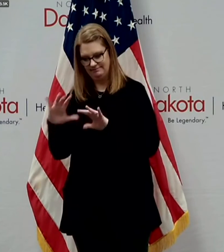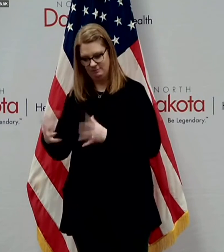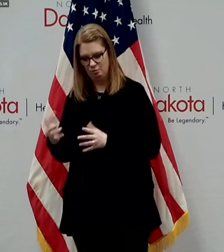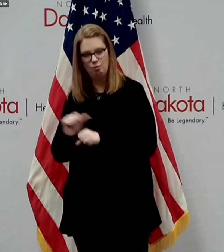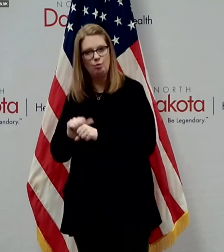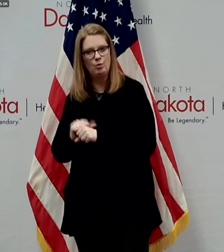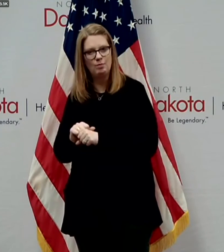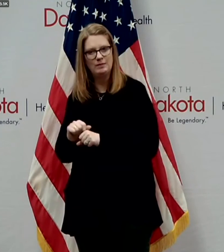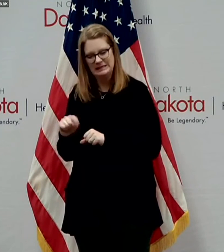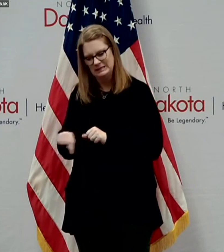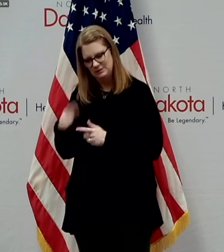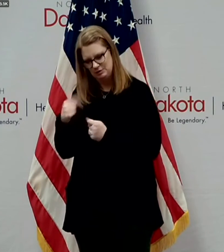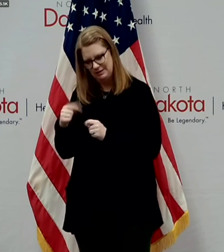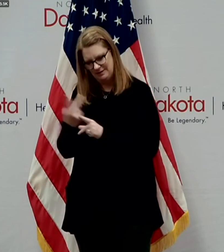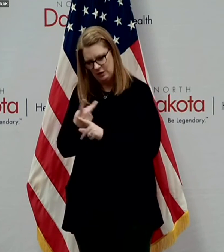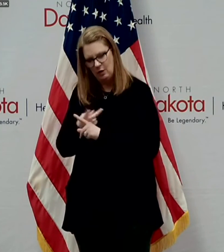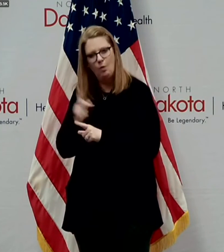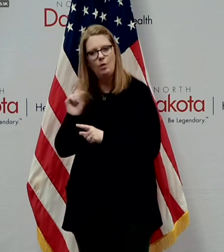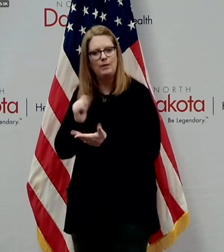we have been talking to the